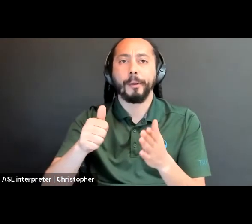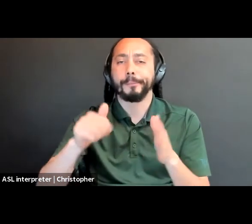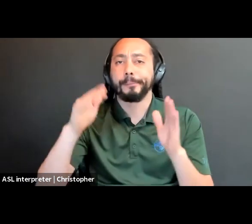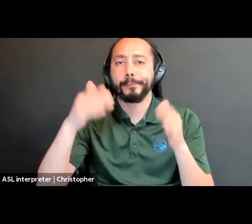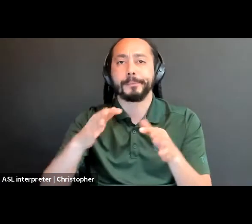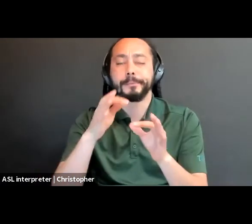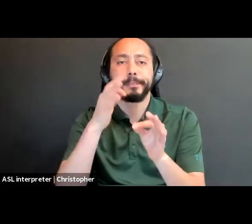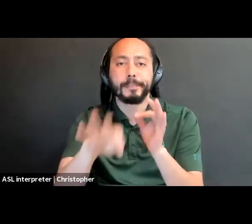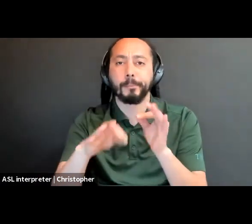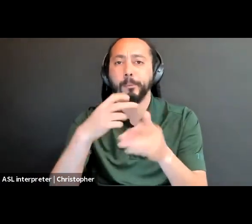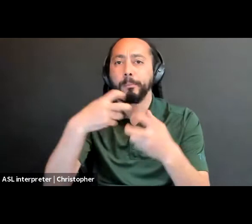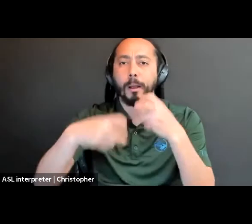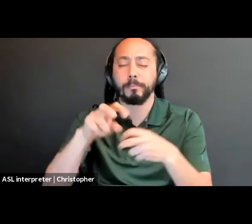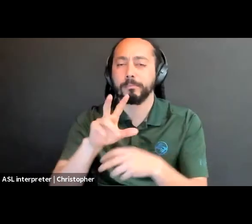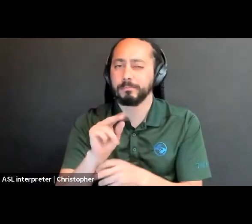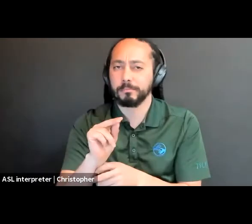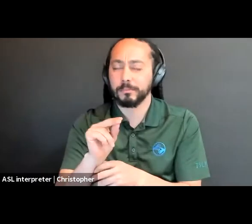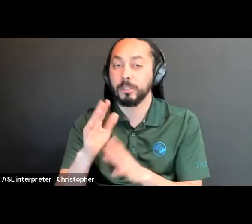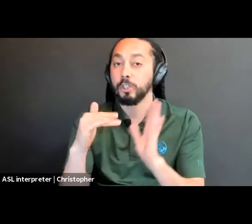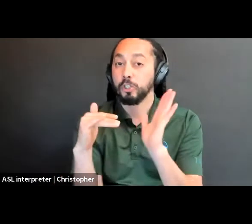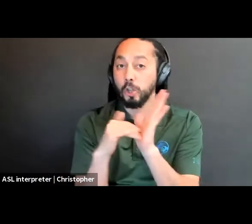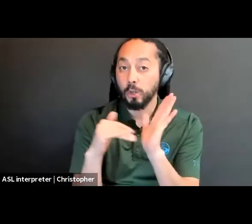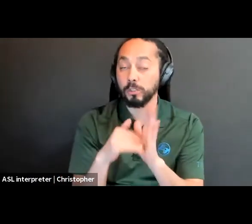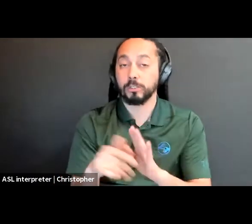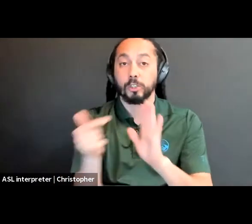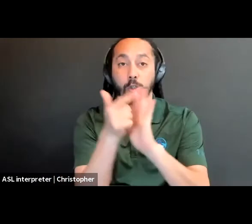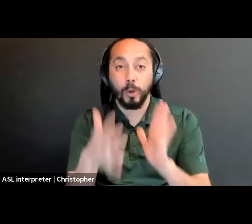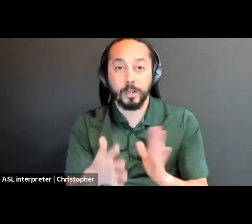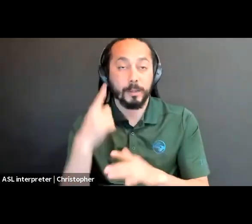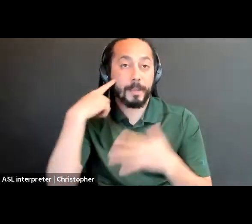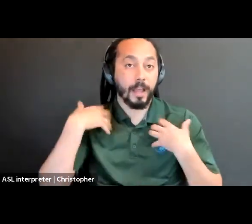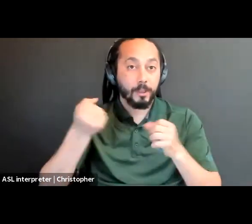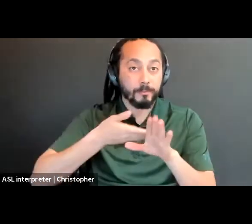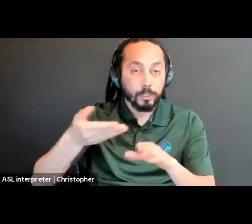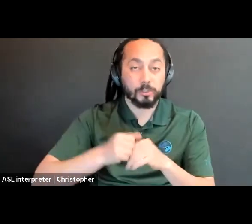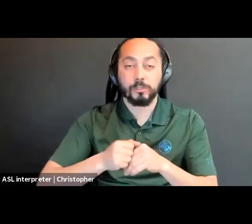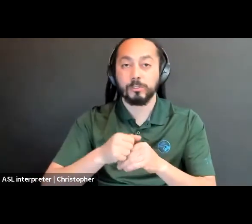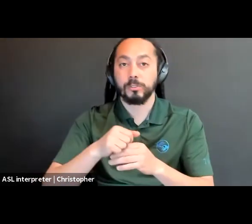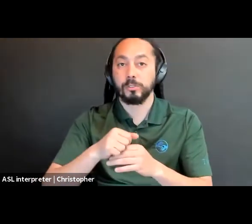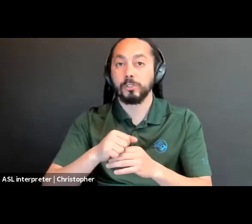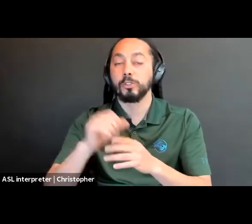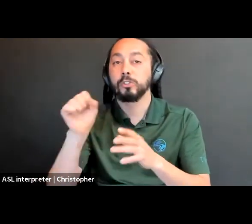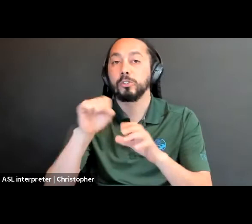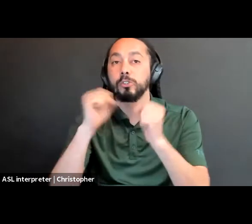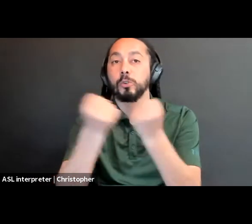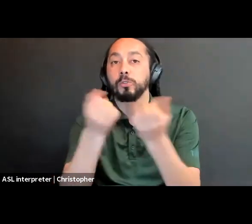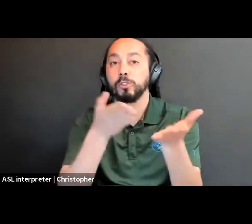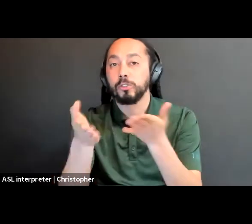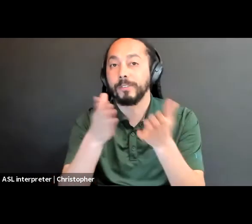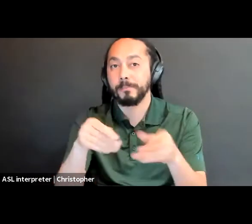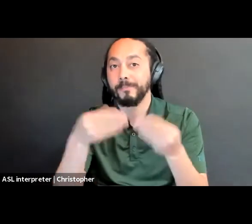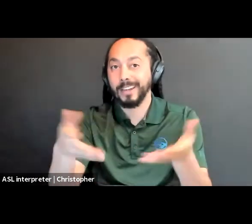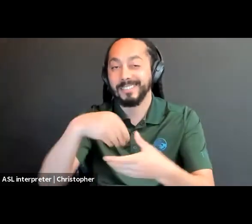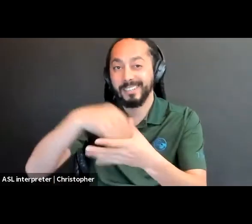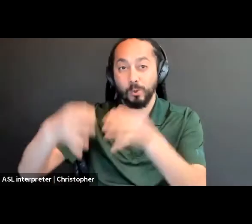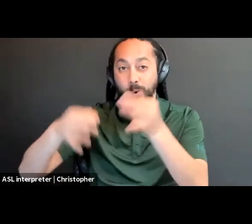lawyers and mental health professionals and social service professionals involved in the court system deal